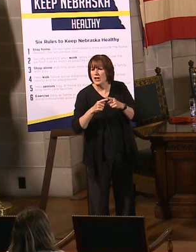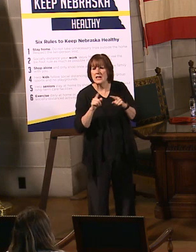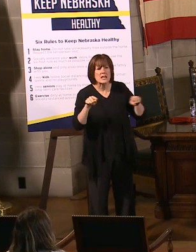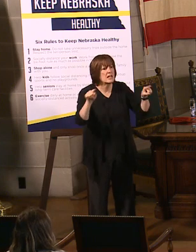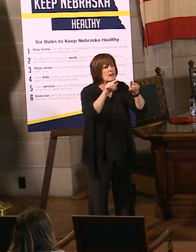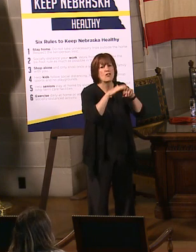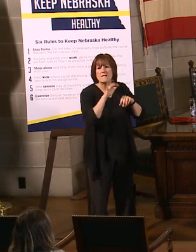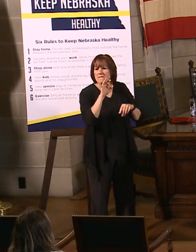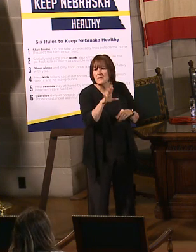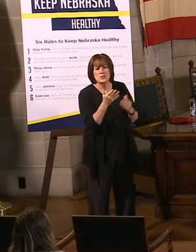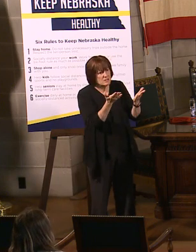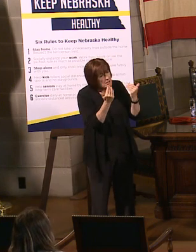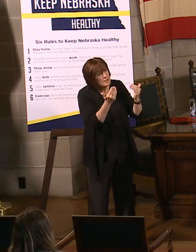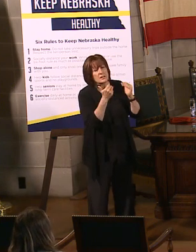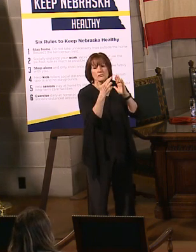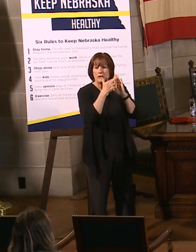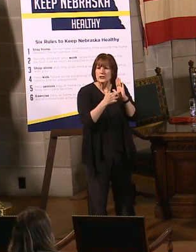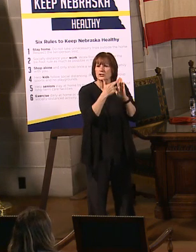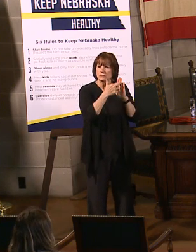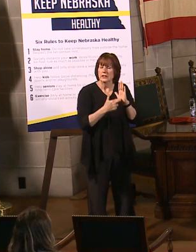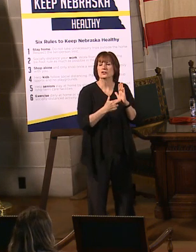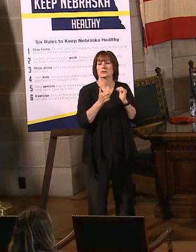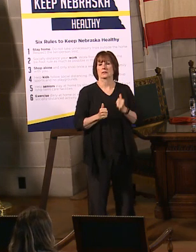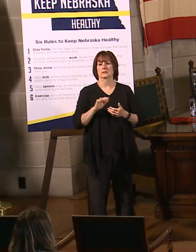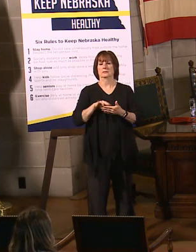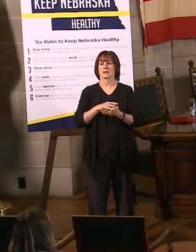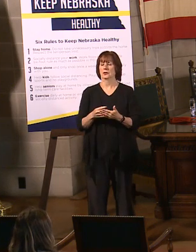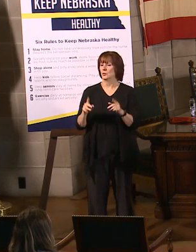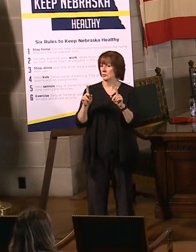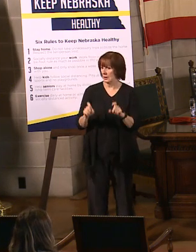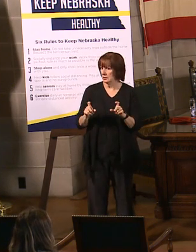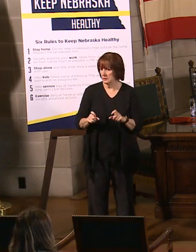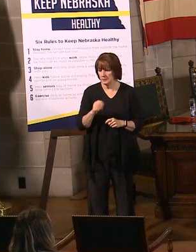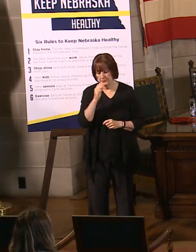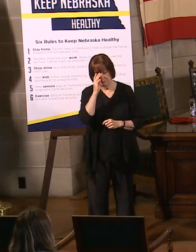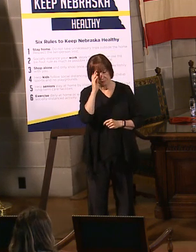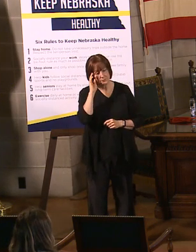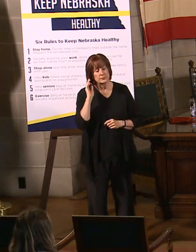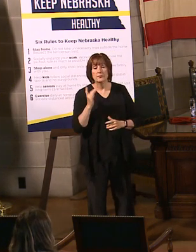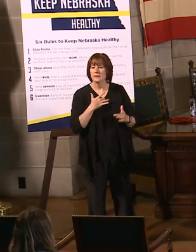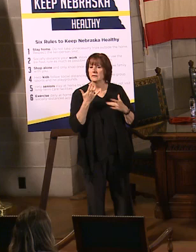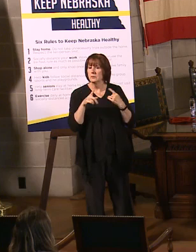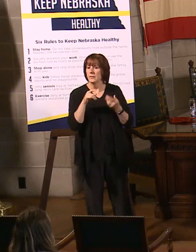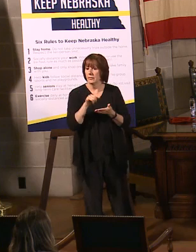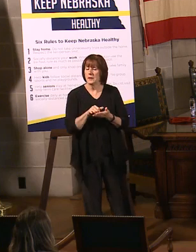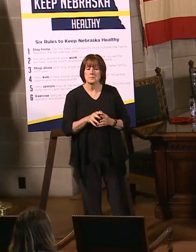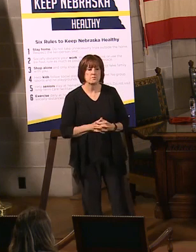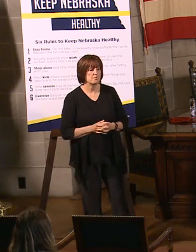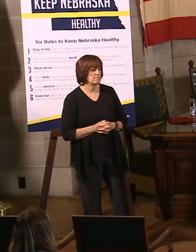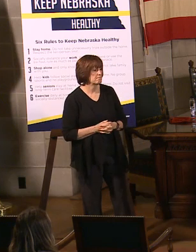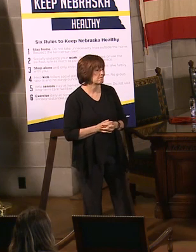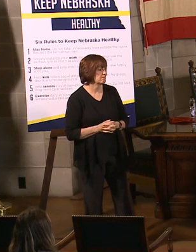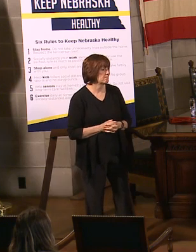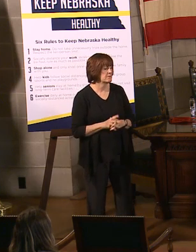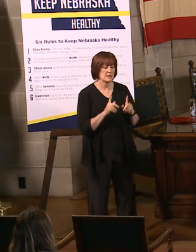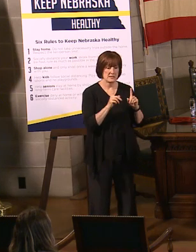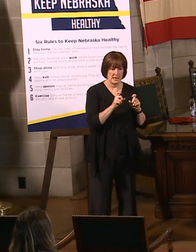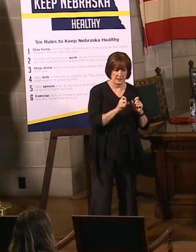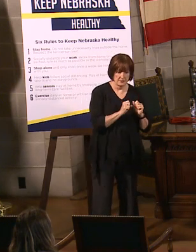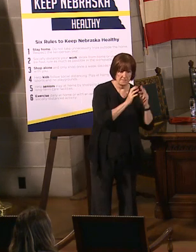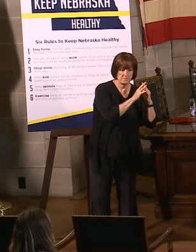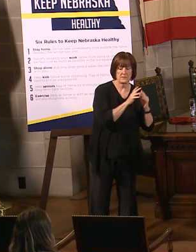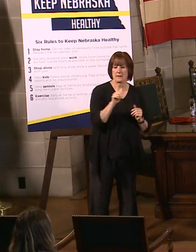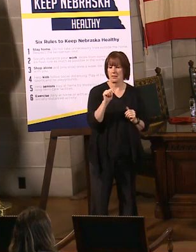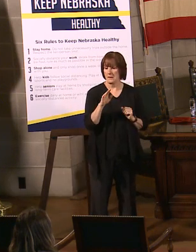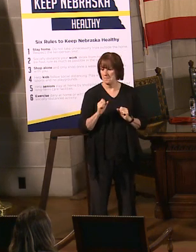help us be able to schedule these tests and be able to get it done. So we're very excited about that and the fact that we've got the testing up, we got the